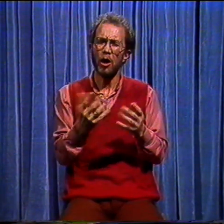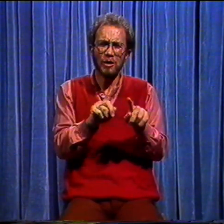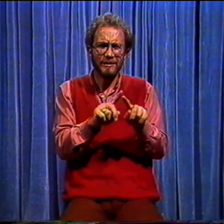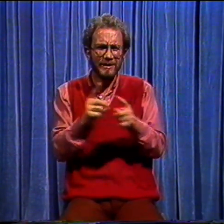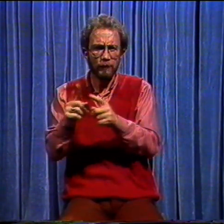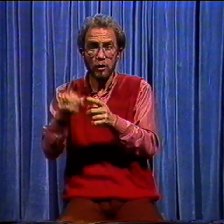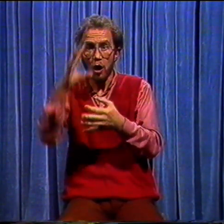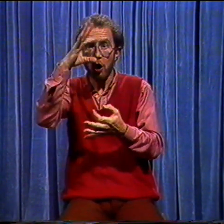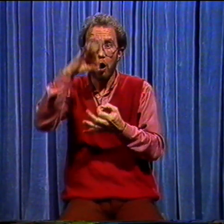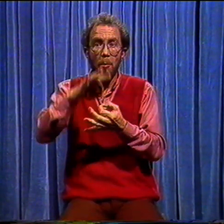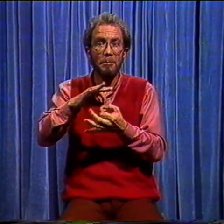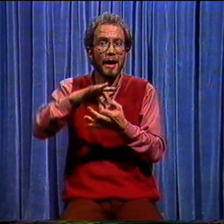and a lot of different combinations.